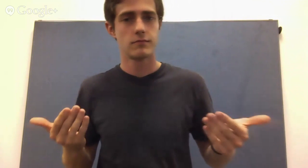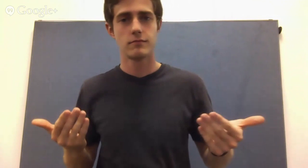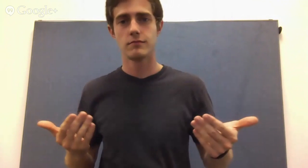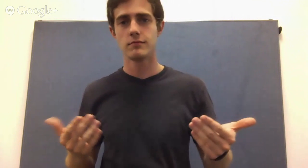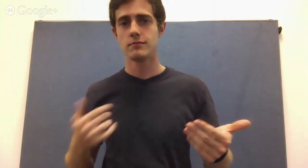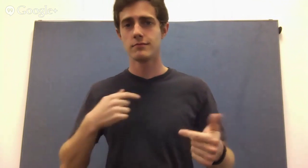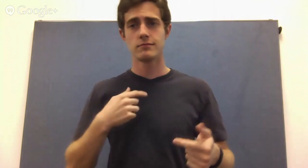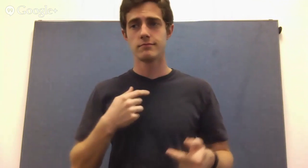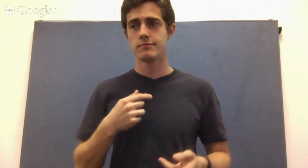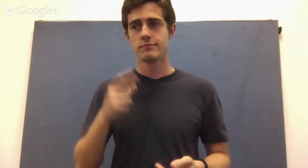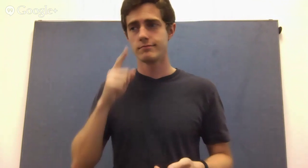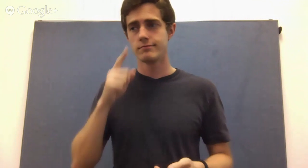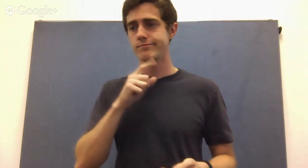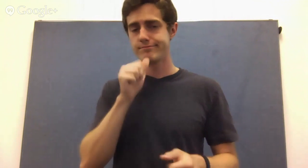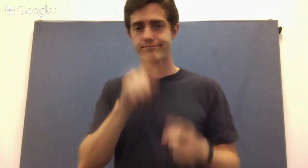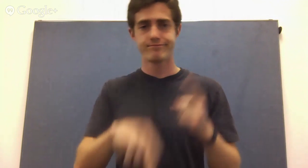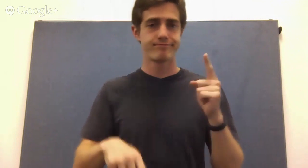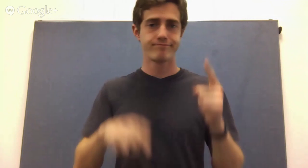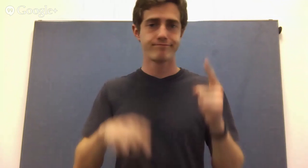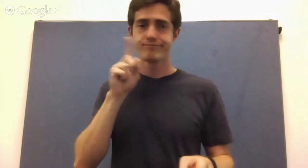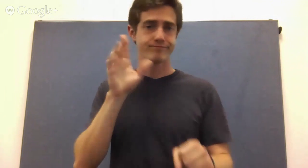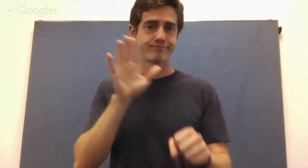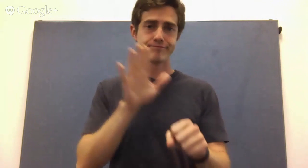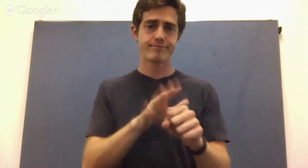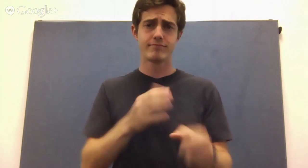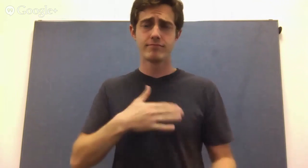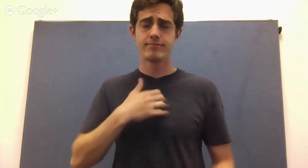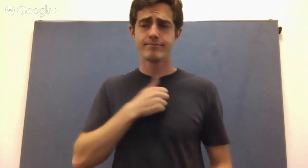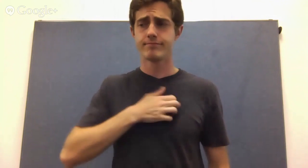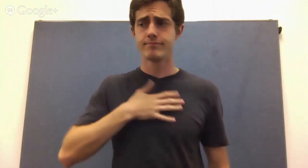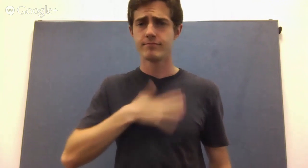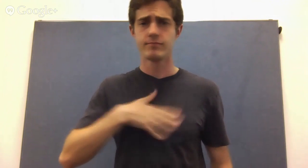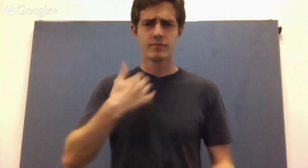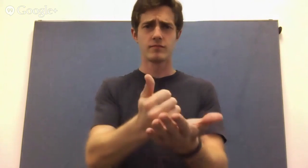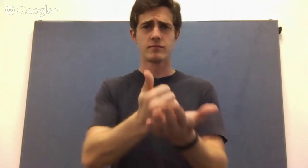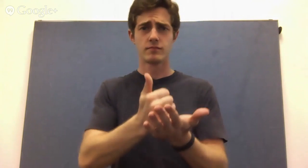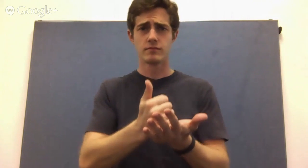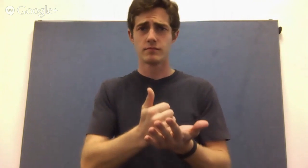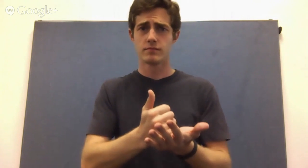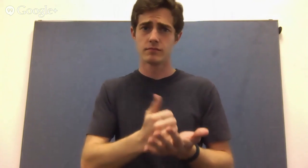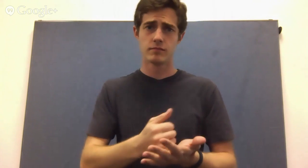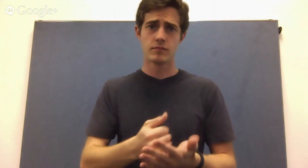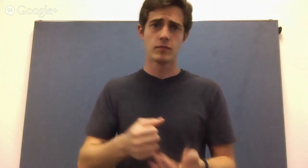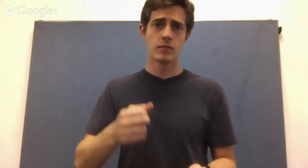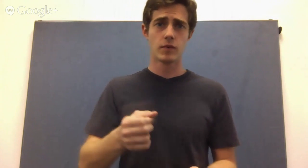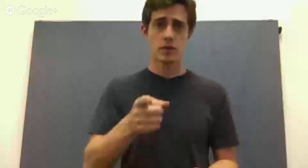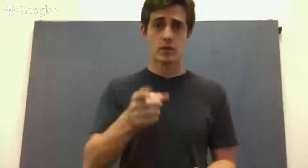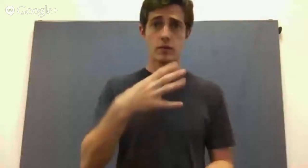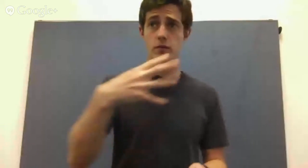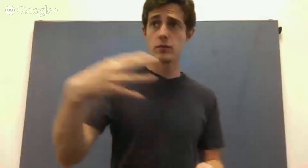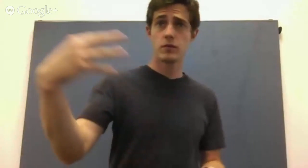No guarantee. Please help me. Why did you leave